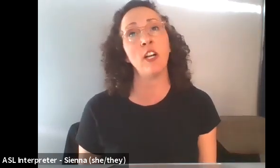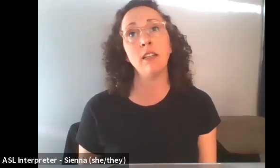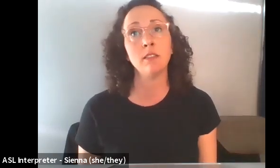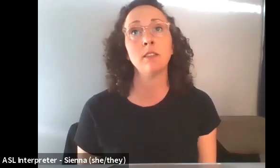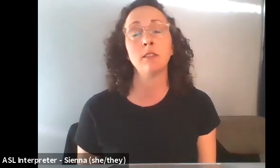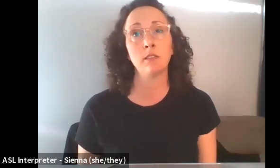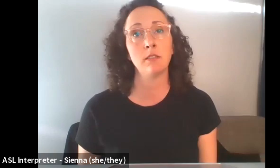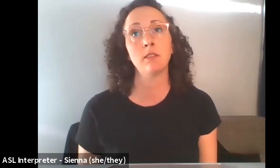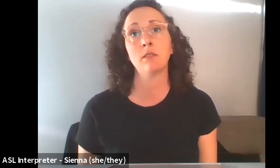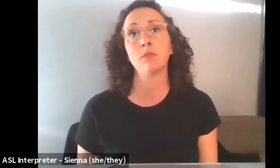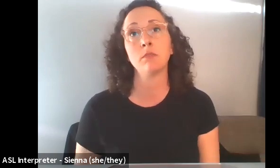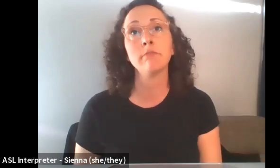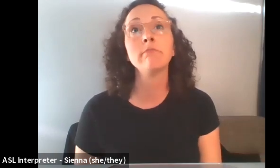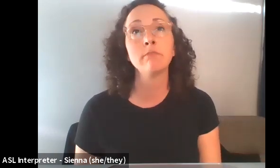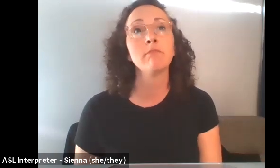saying sorry.